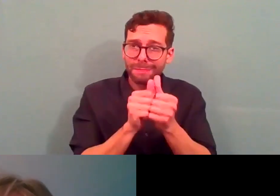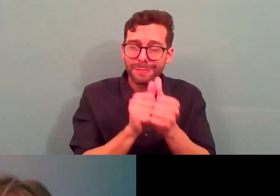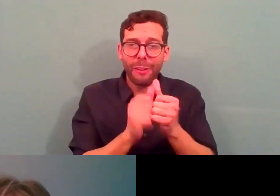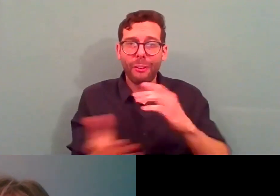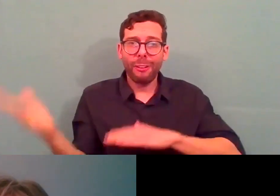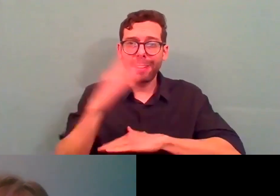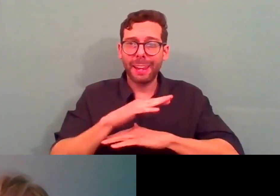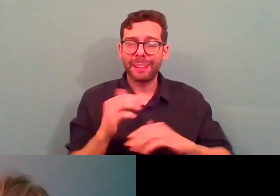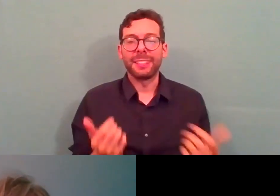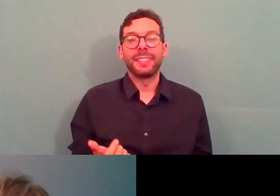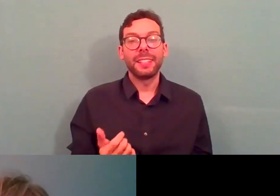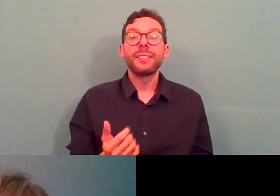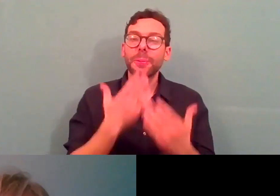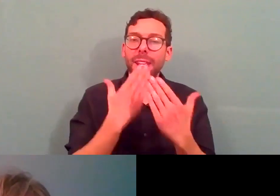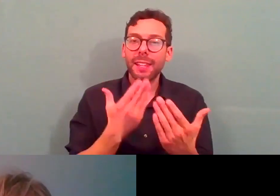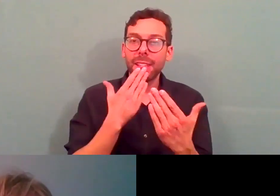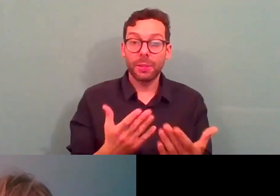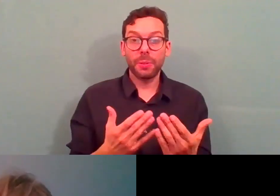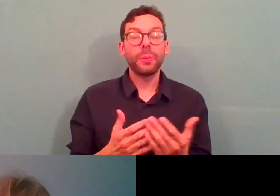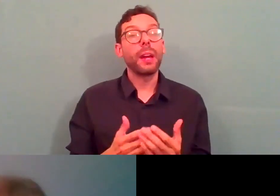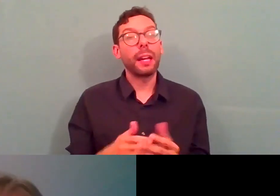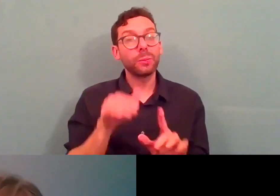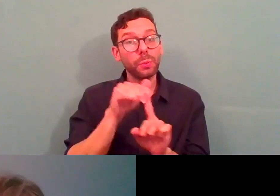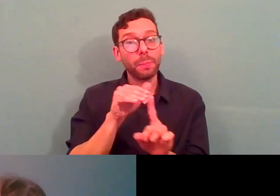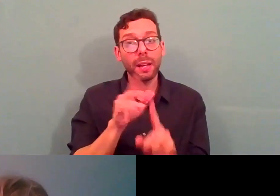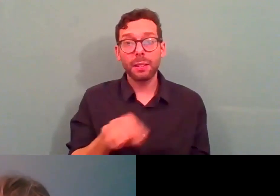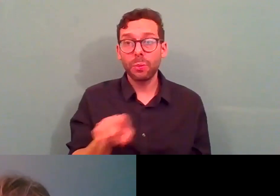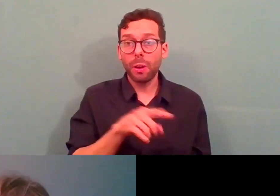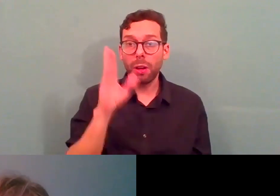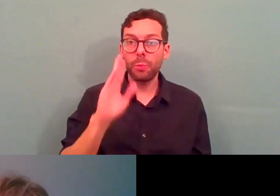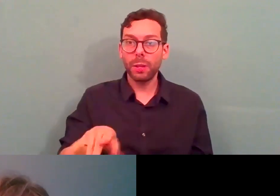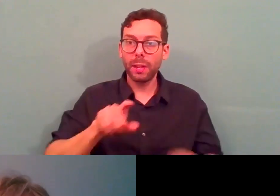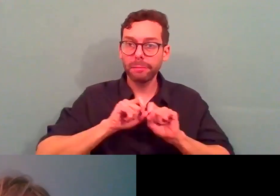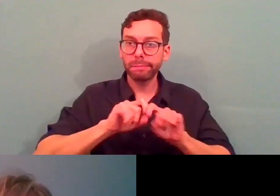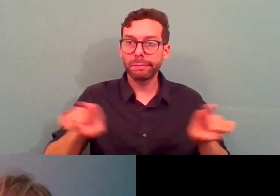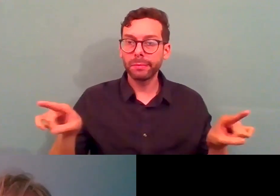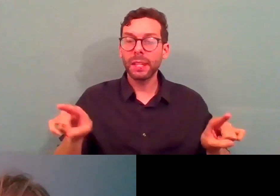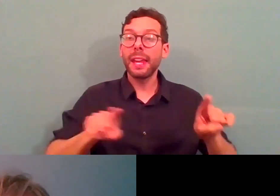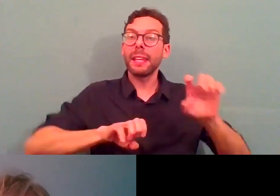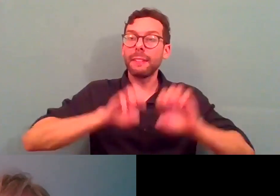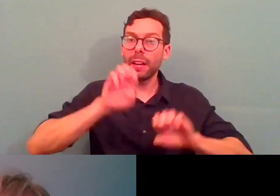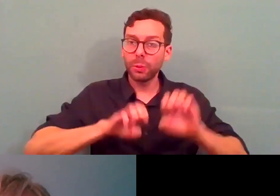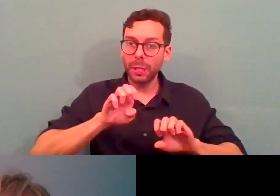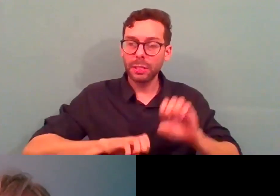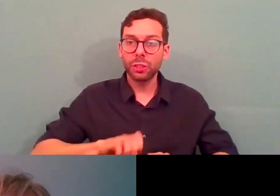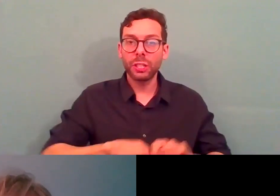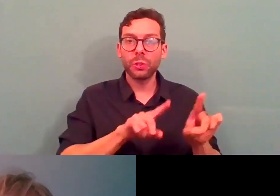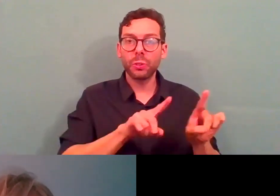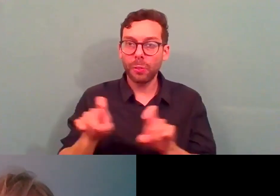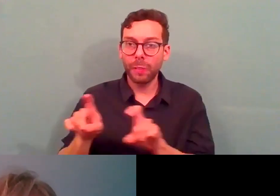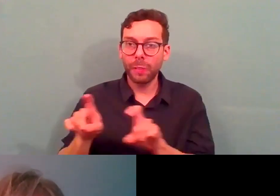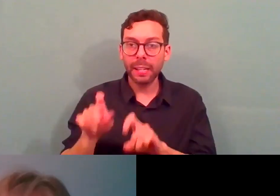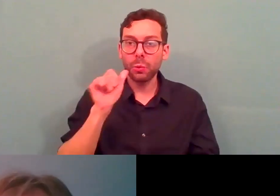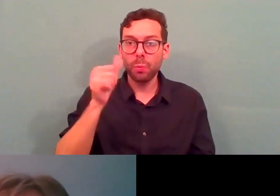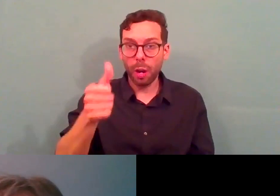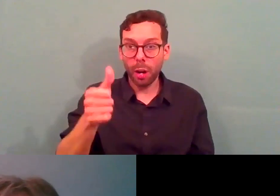a reminder, we will be sending out an evaluation survey tomorrow. So please check your email and give us